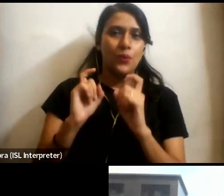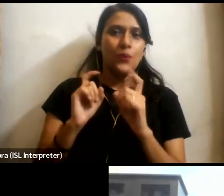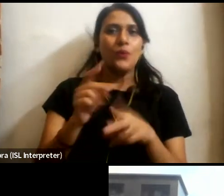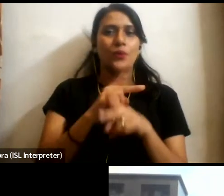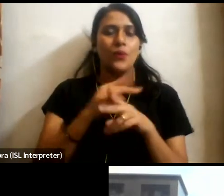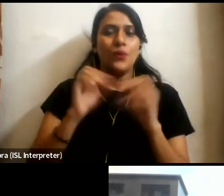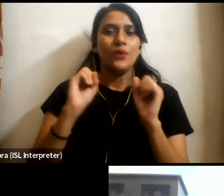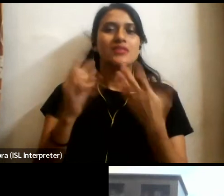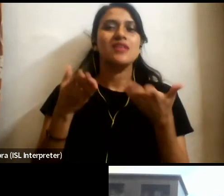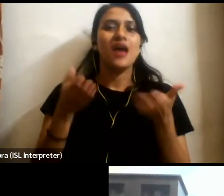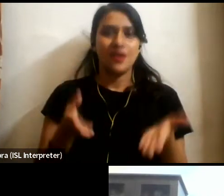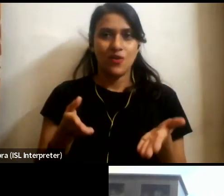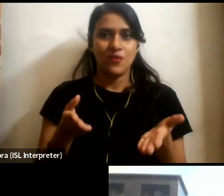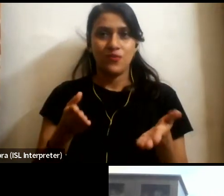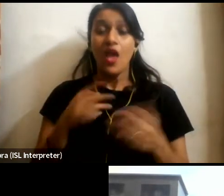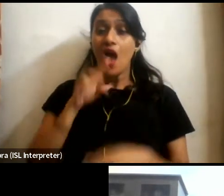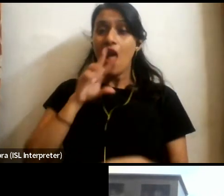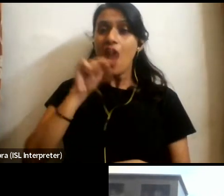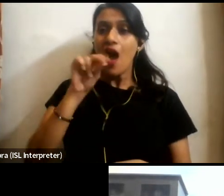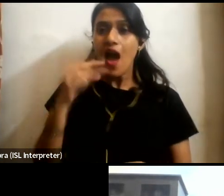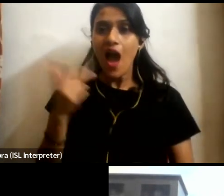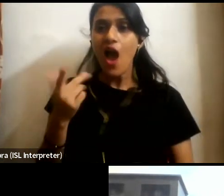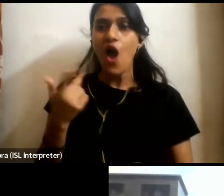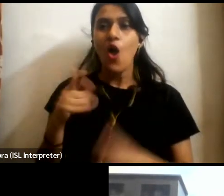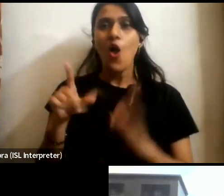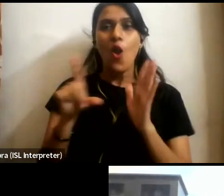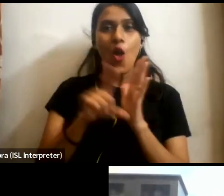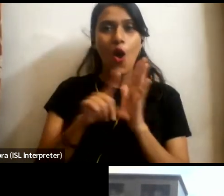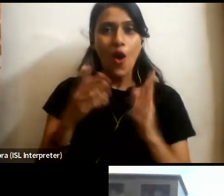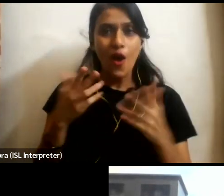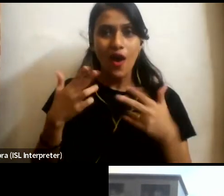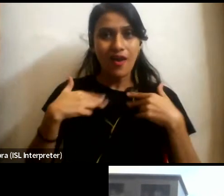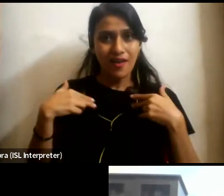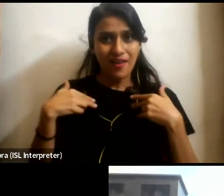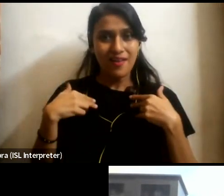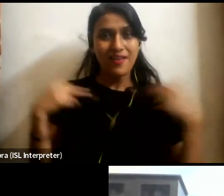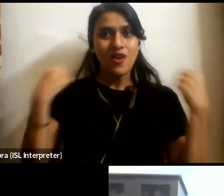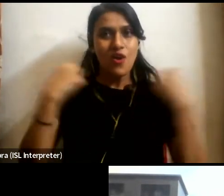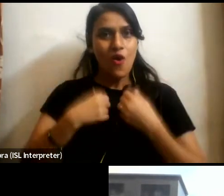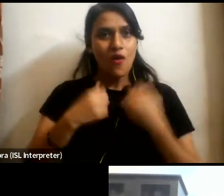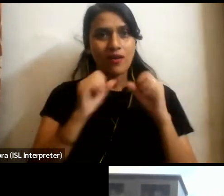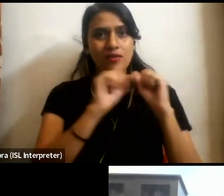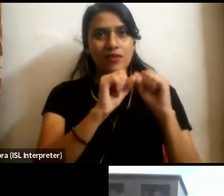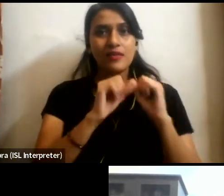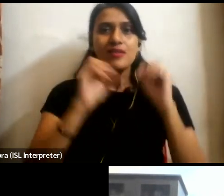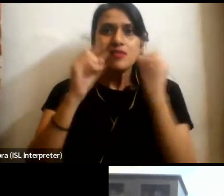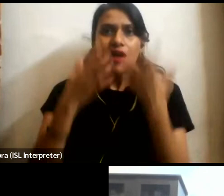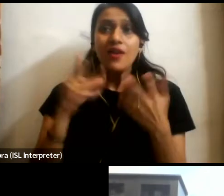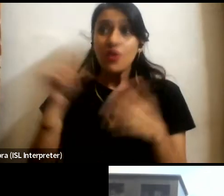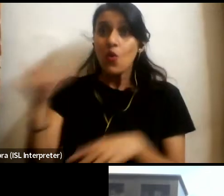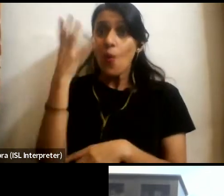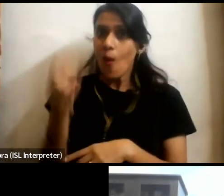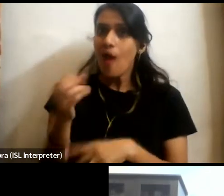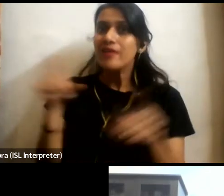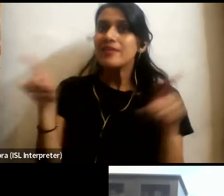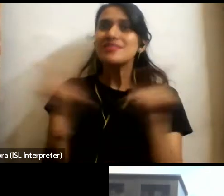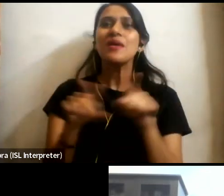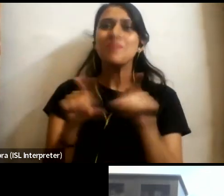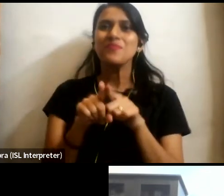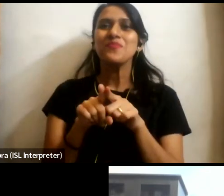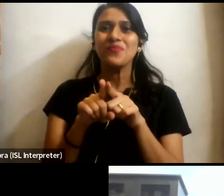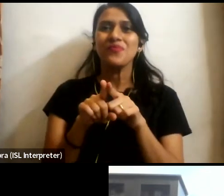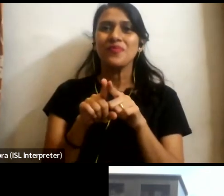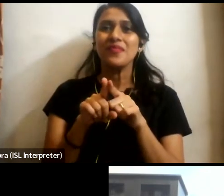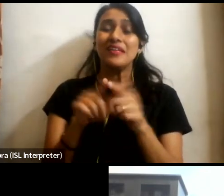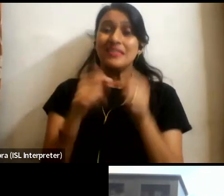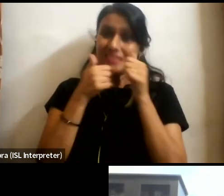cases, how we speak to lawyers or to litigants, so on and so forth. And that's precisely what you want. That's